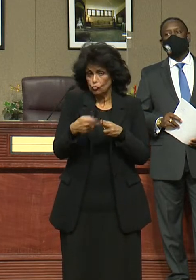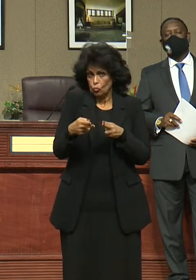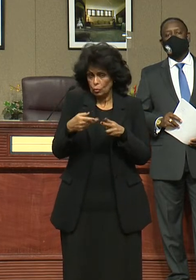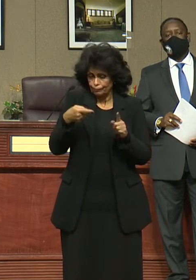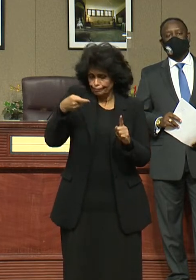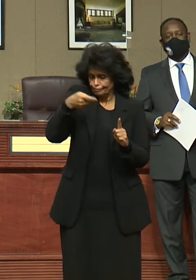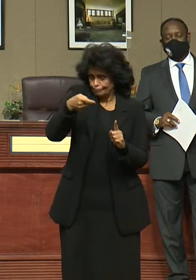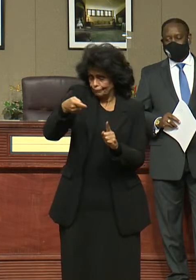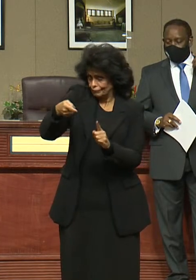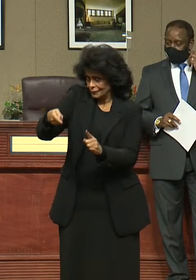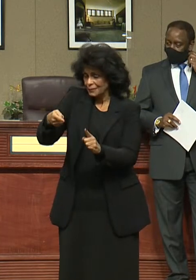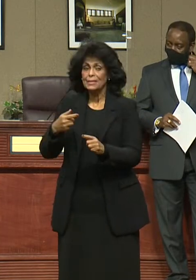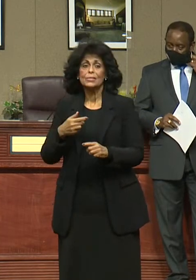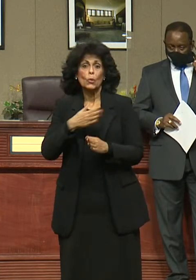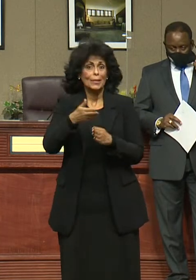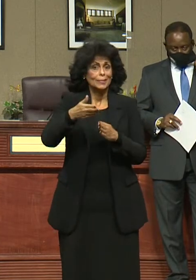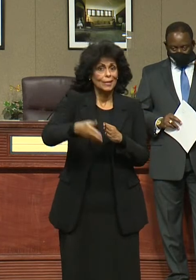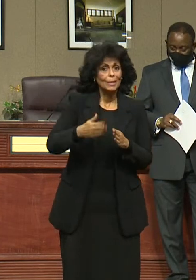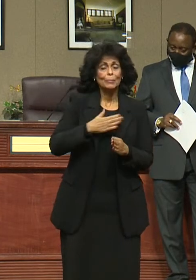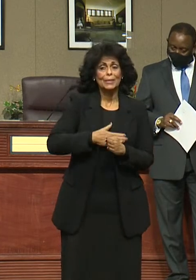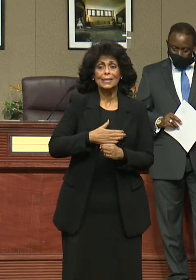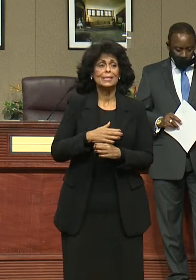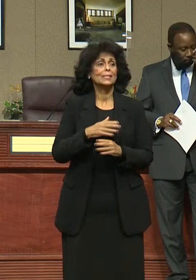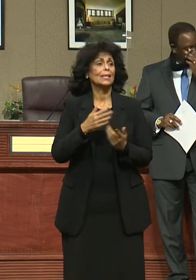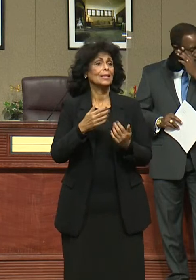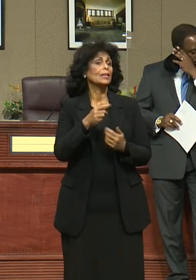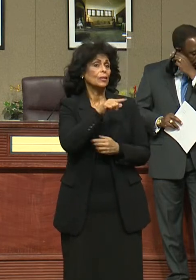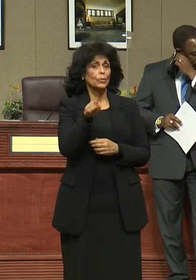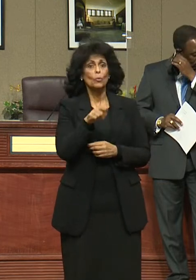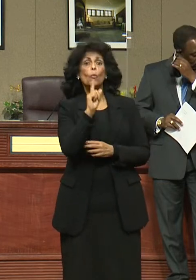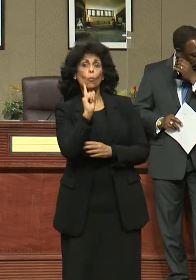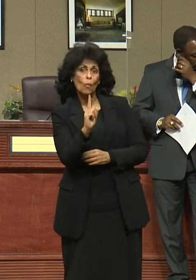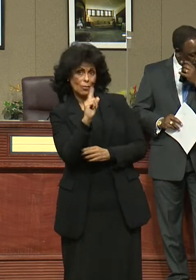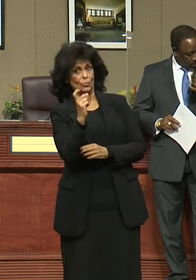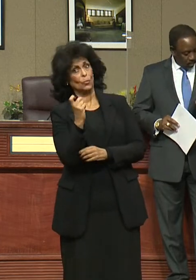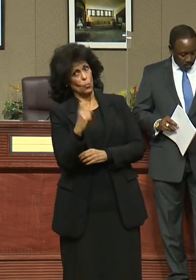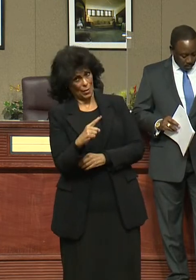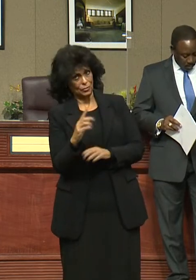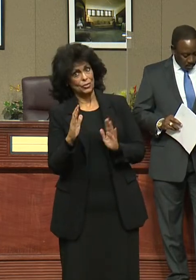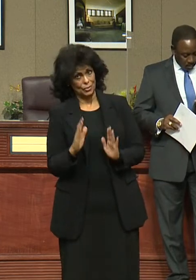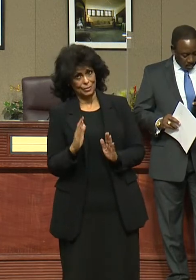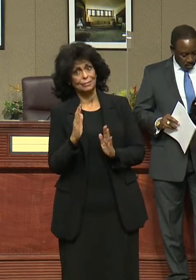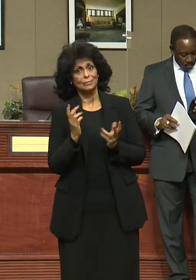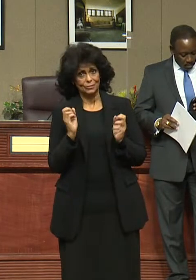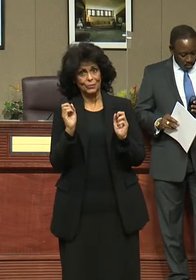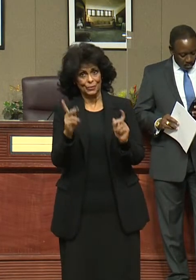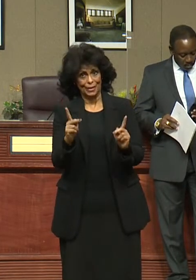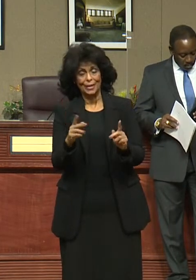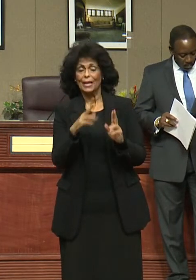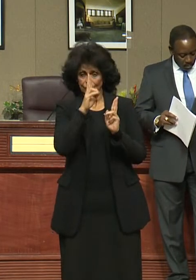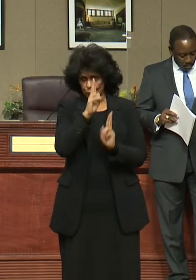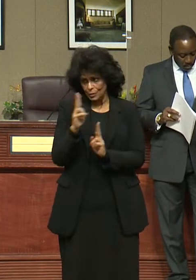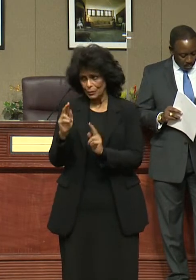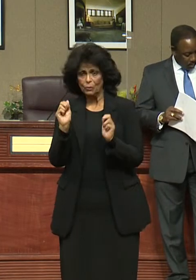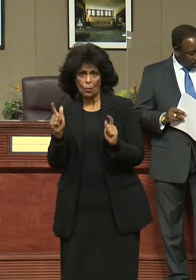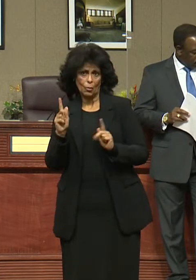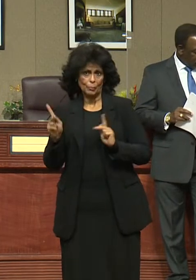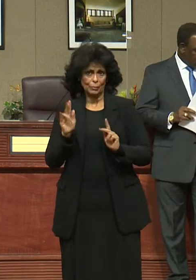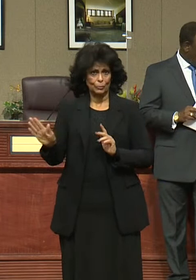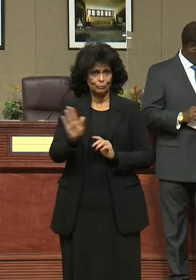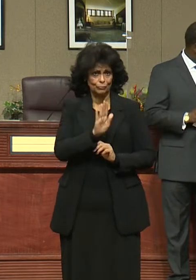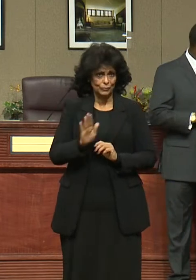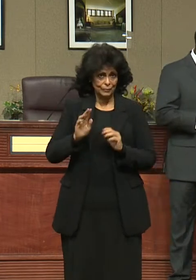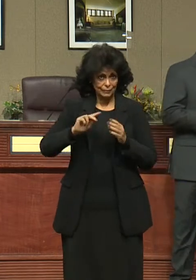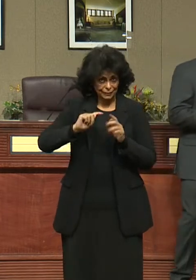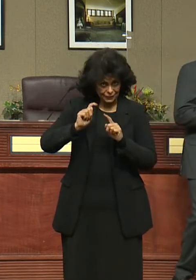so please, one question only when we come to the Q&A portion of the press conference. You want to be respectful of everyone's time. We begin this with